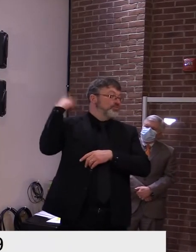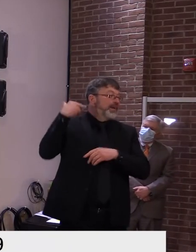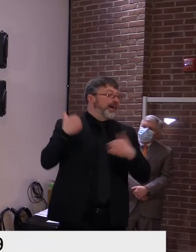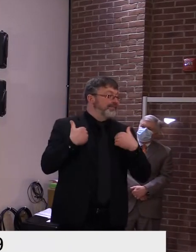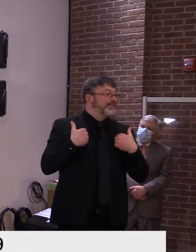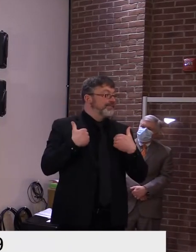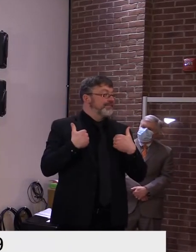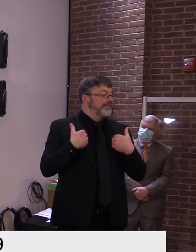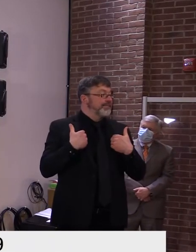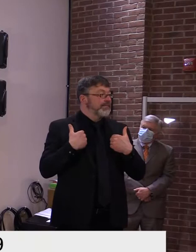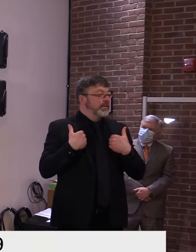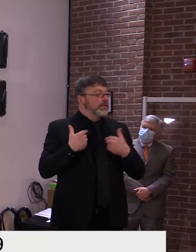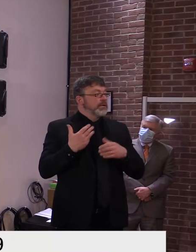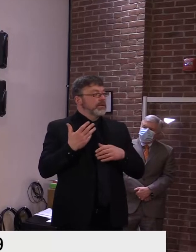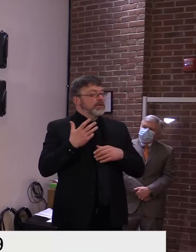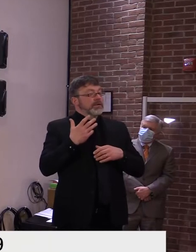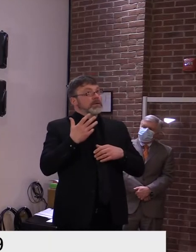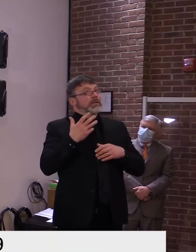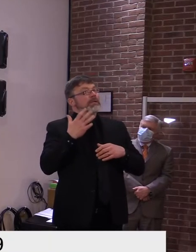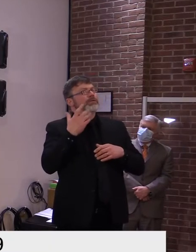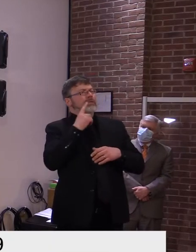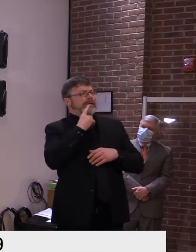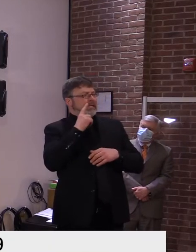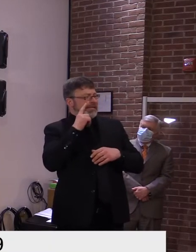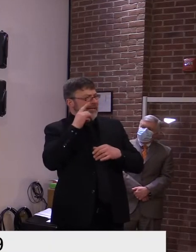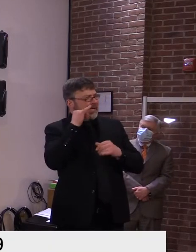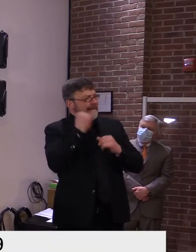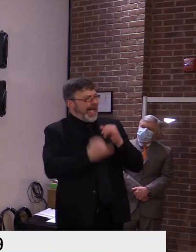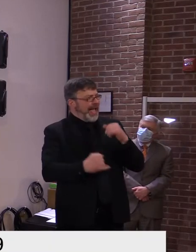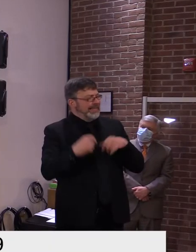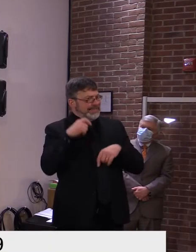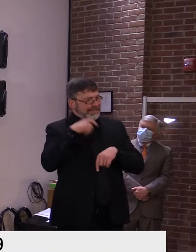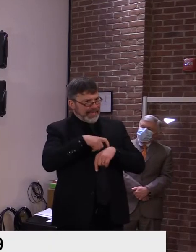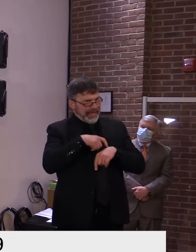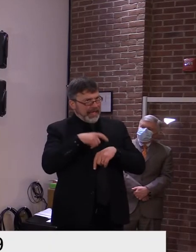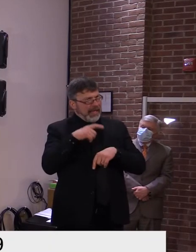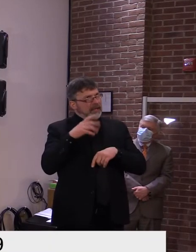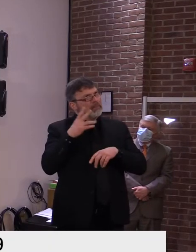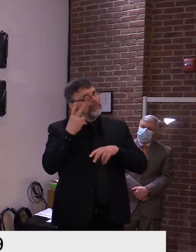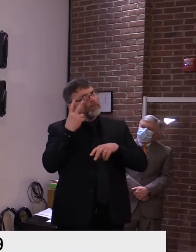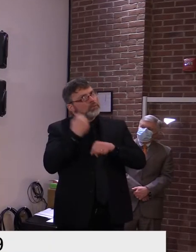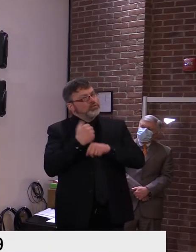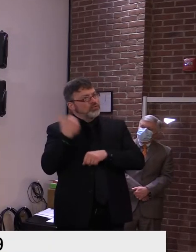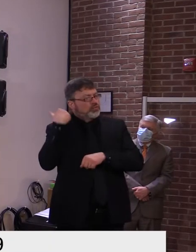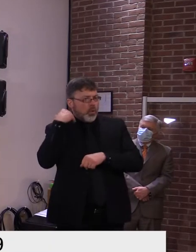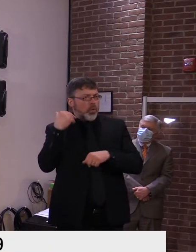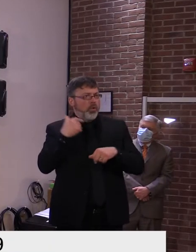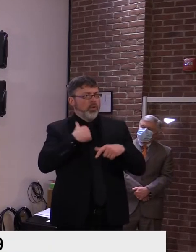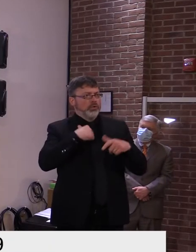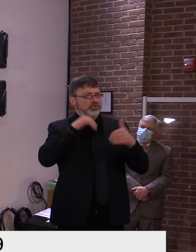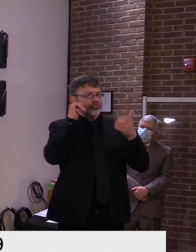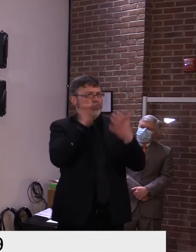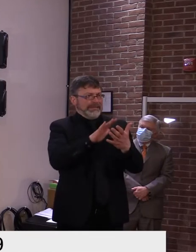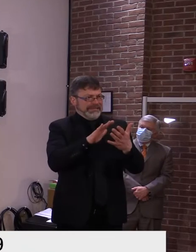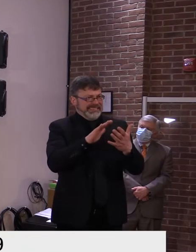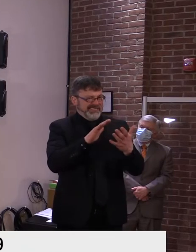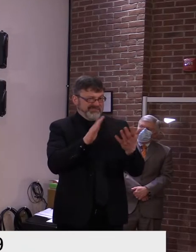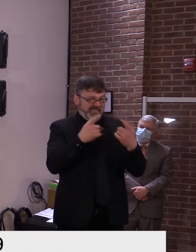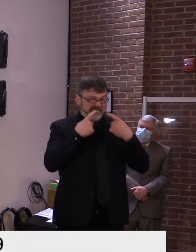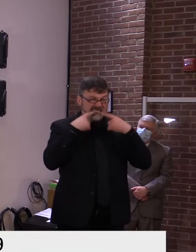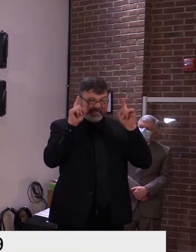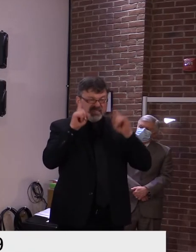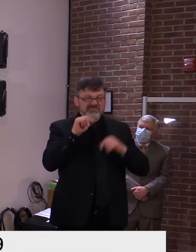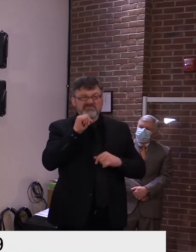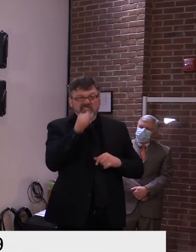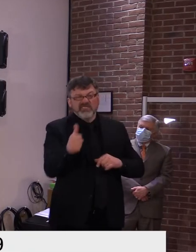this issue, it didn't work. It didn't fix the problem. So again, we have to get back and